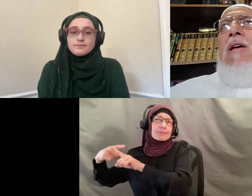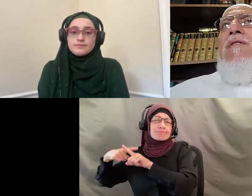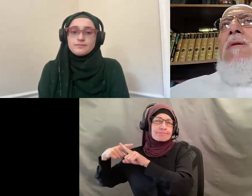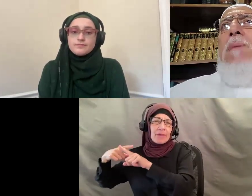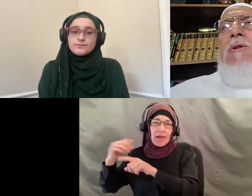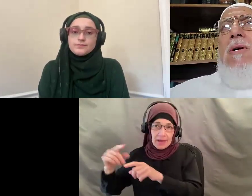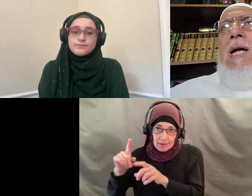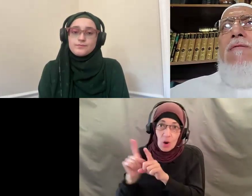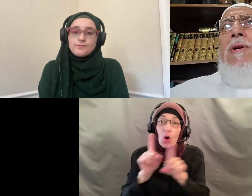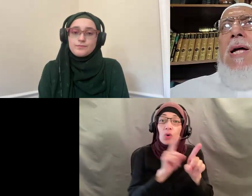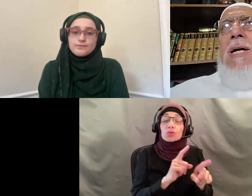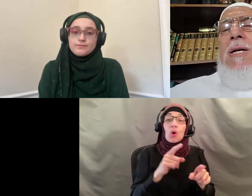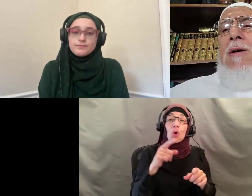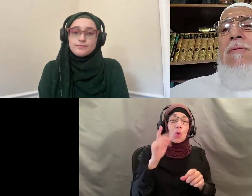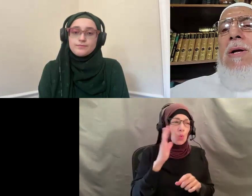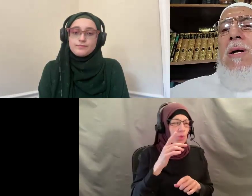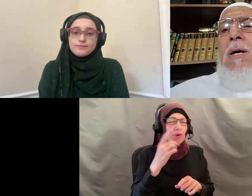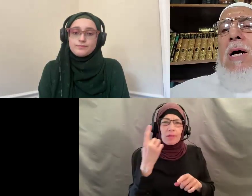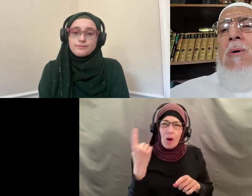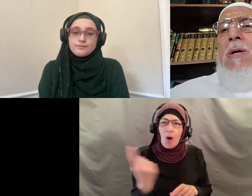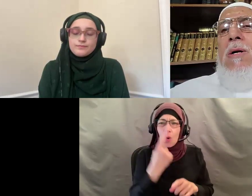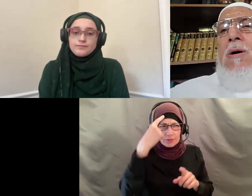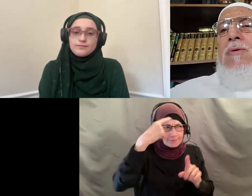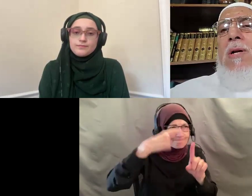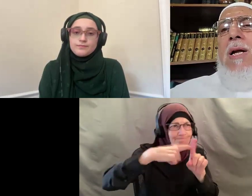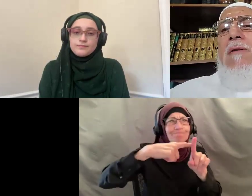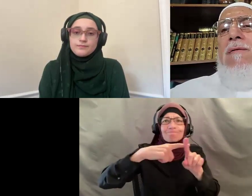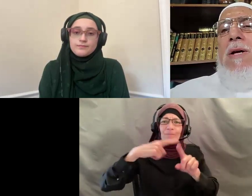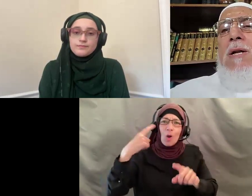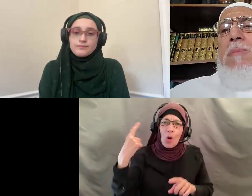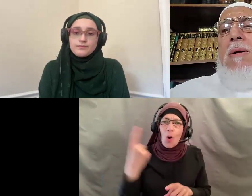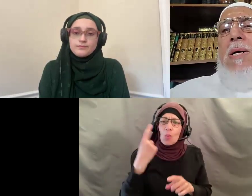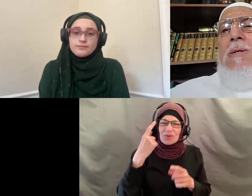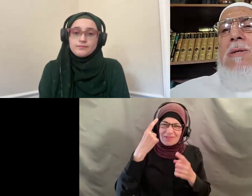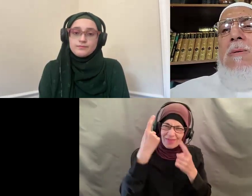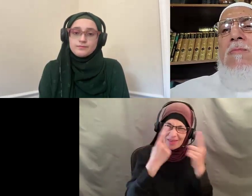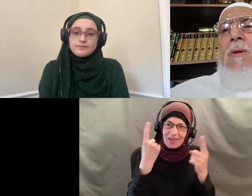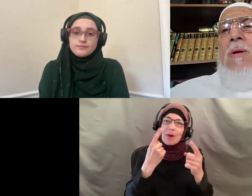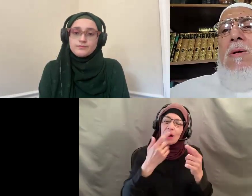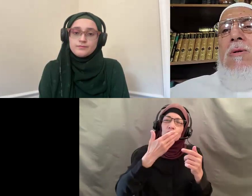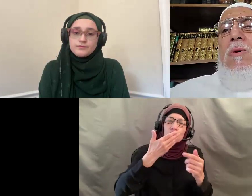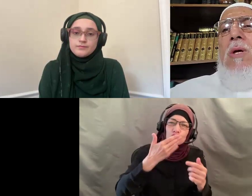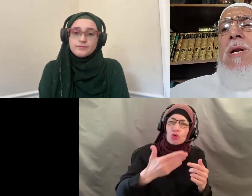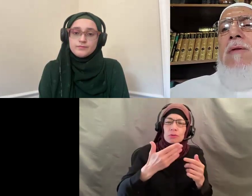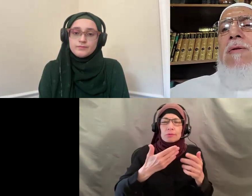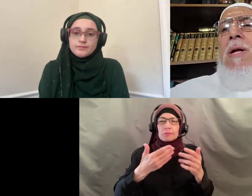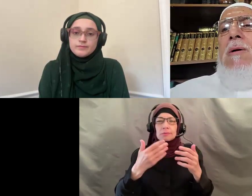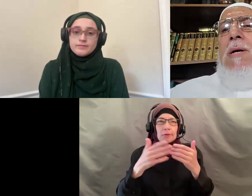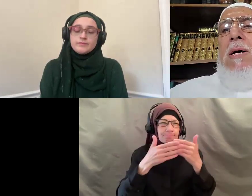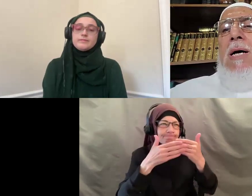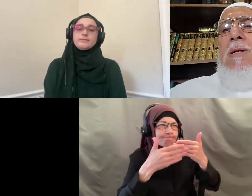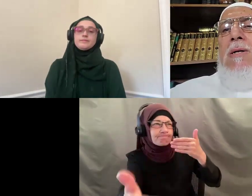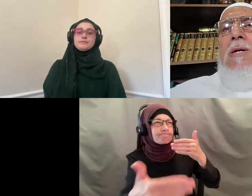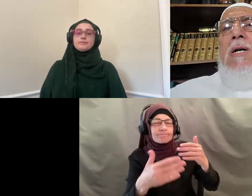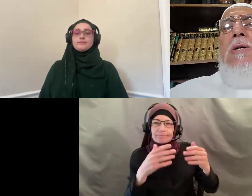something even better every day, every hour of their life in paradise. So they will never